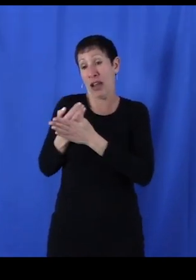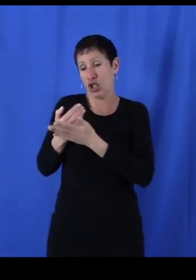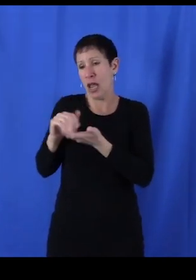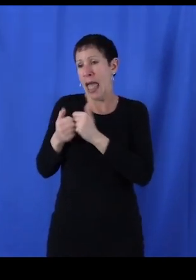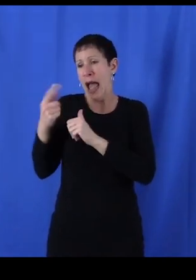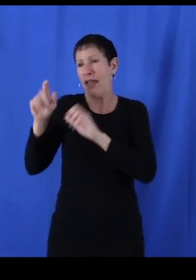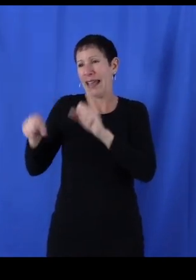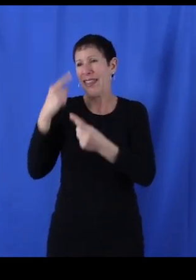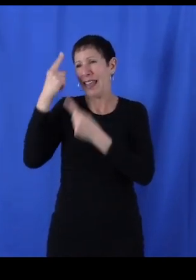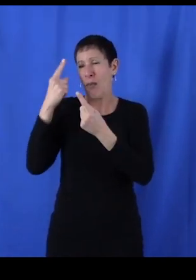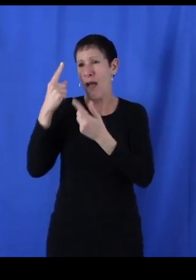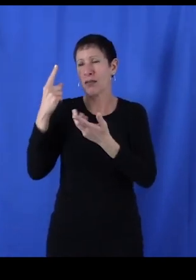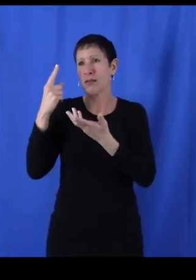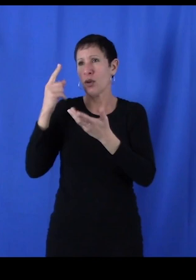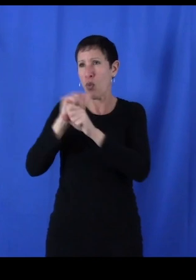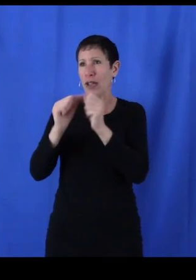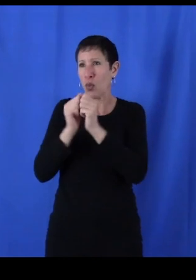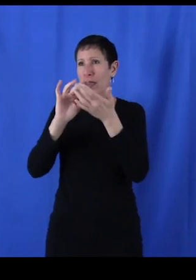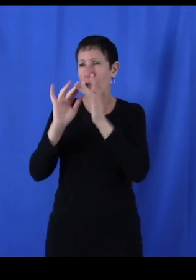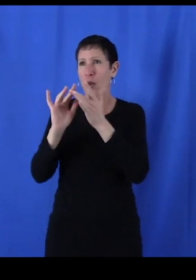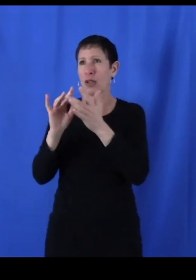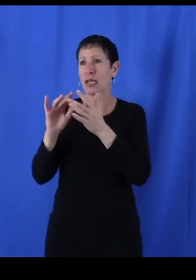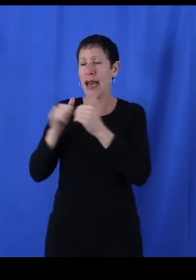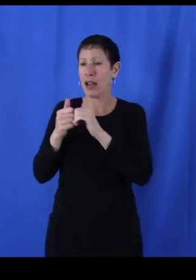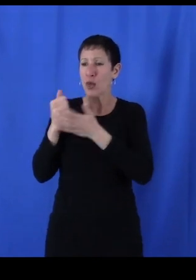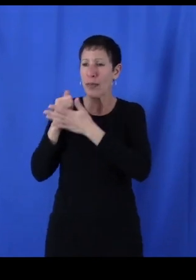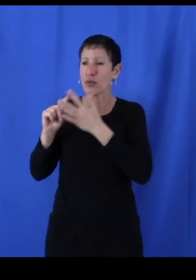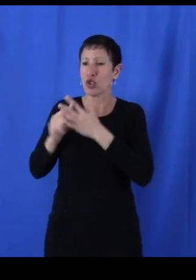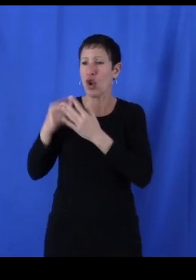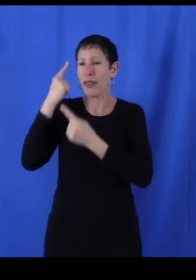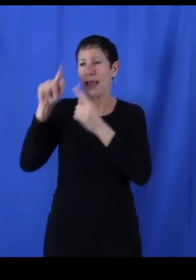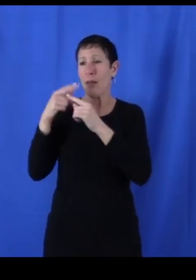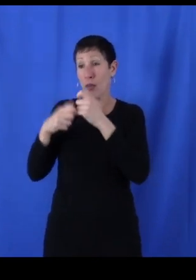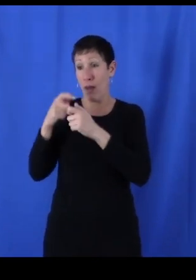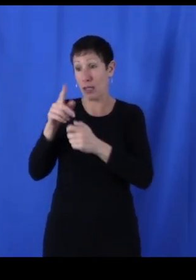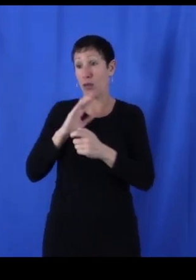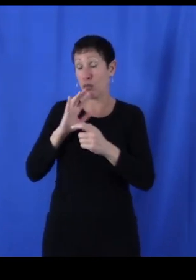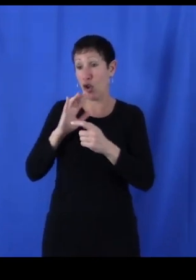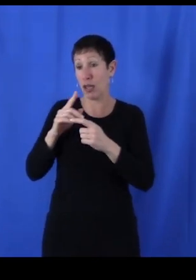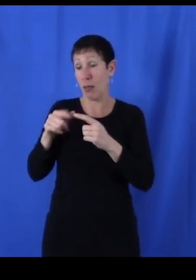really hands-on working with networks to start thinking about the problems you're talking about, if that makes sense.